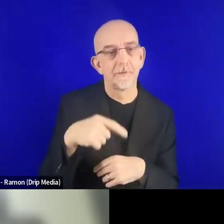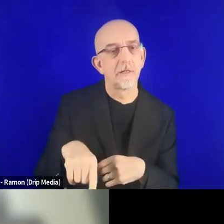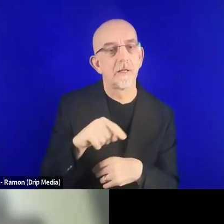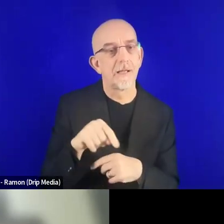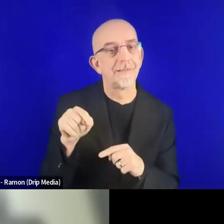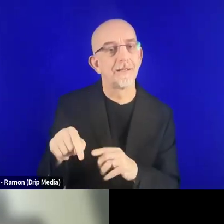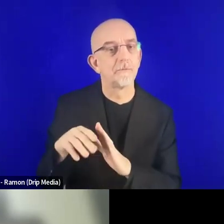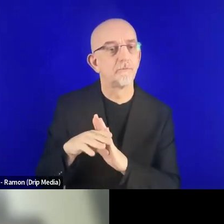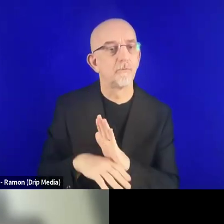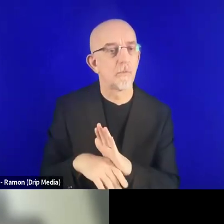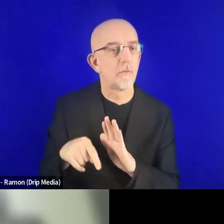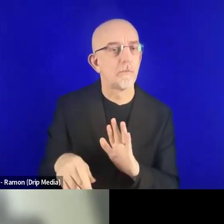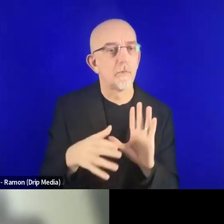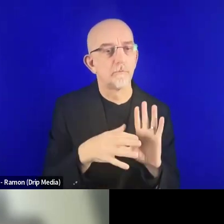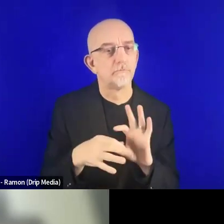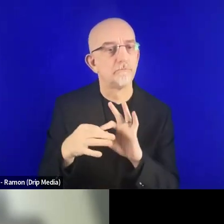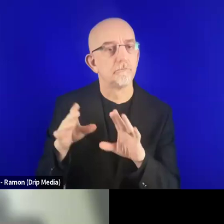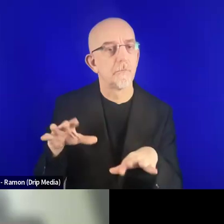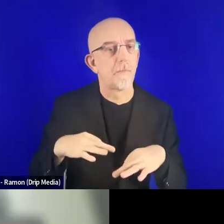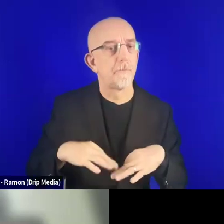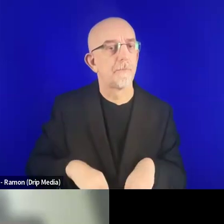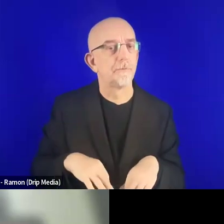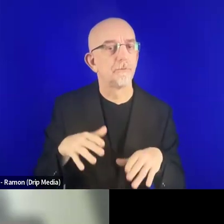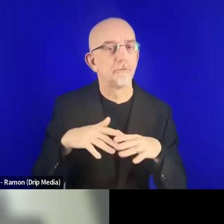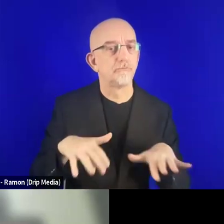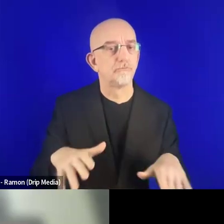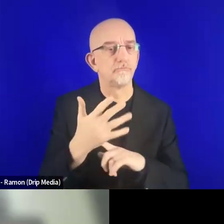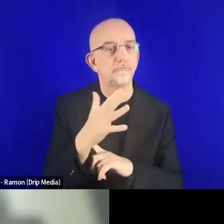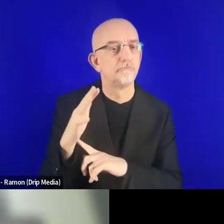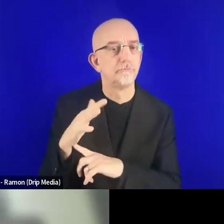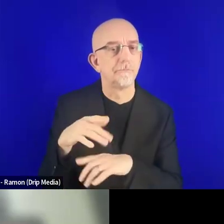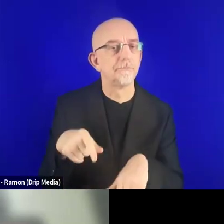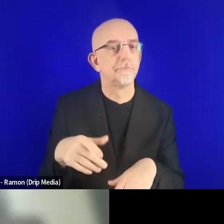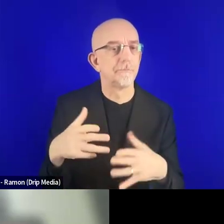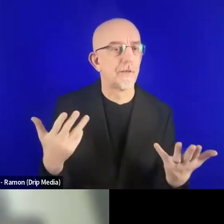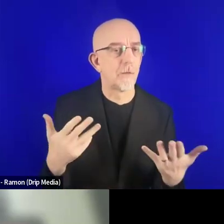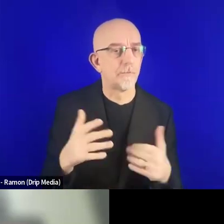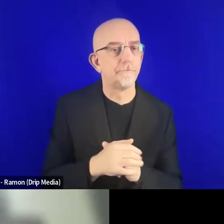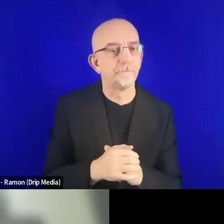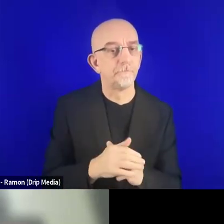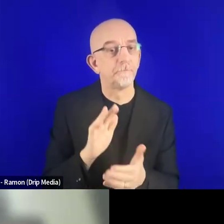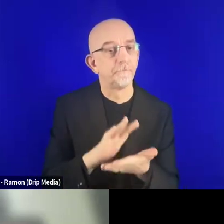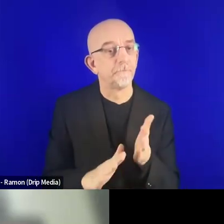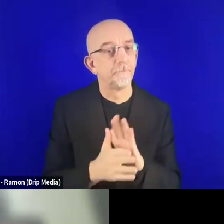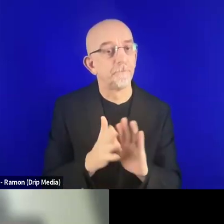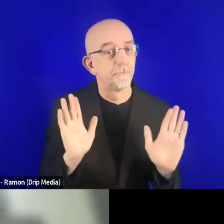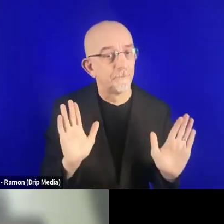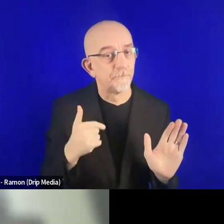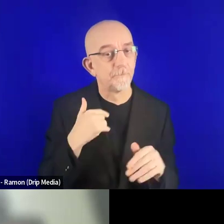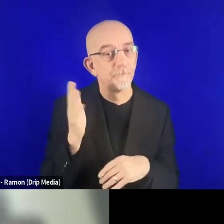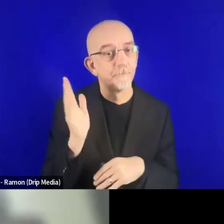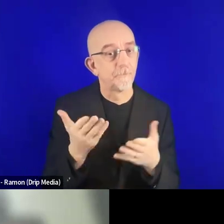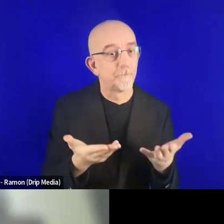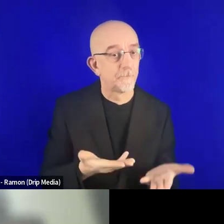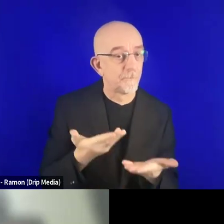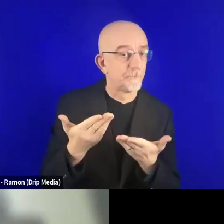Thanks, Mika. Yeah, I mean, thanks again for covering a sort of wide area, wide range of topics. I think a really interesting point